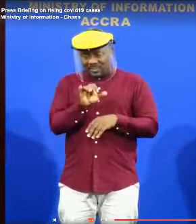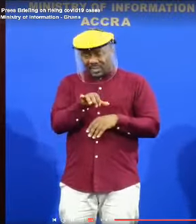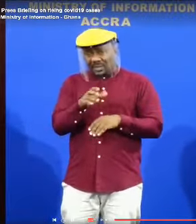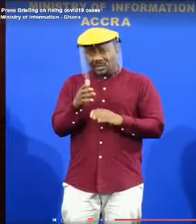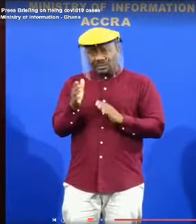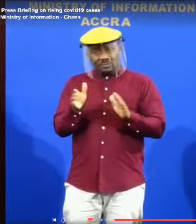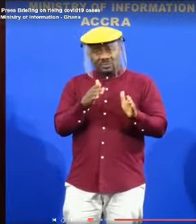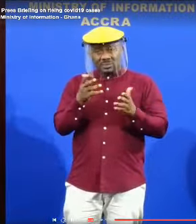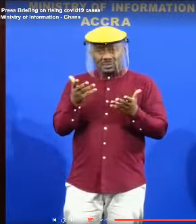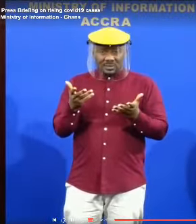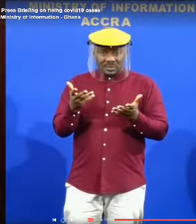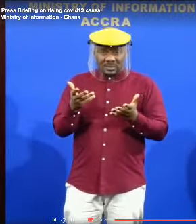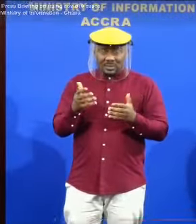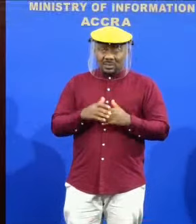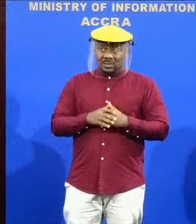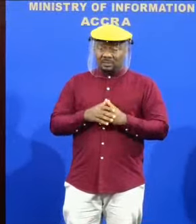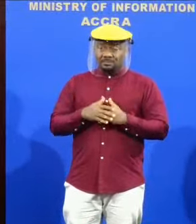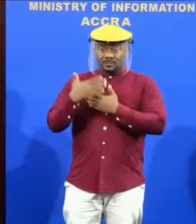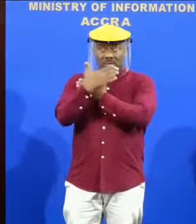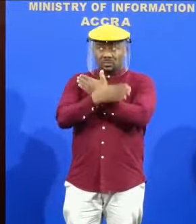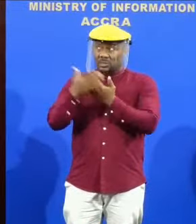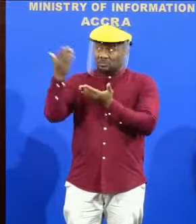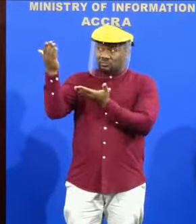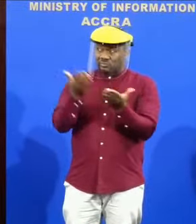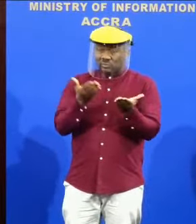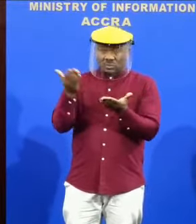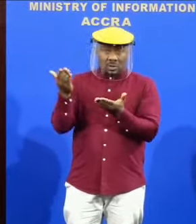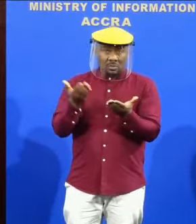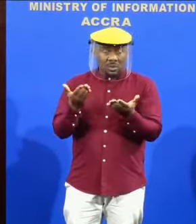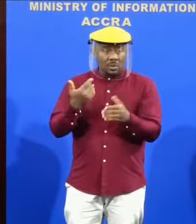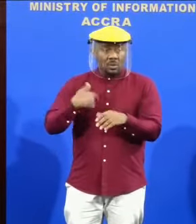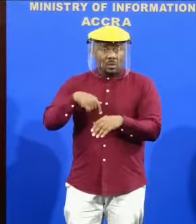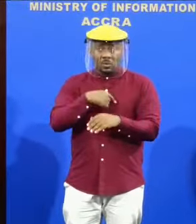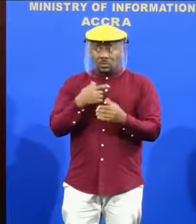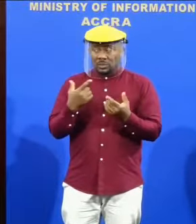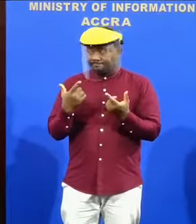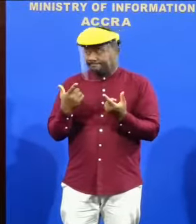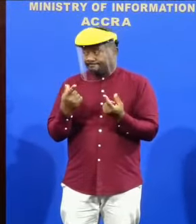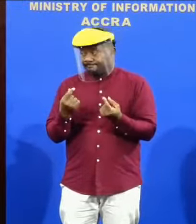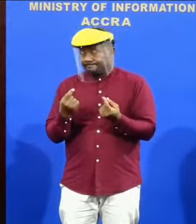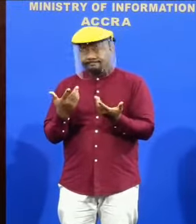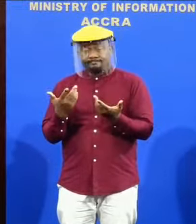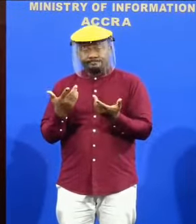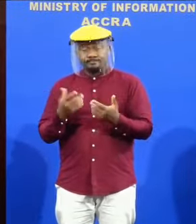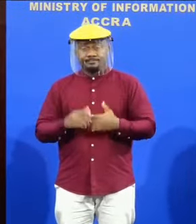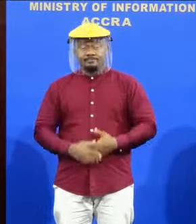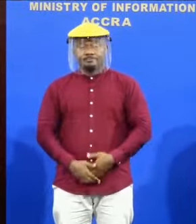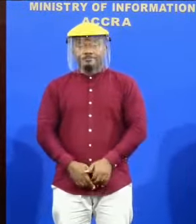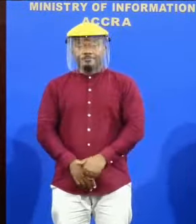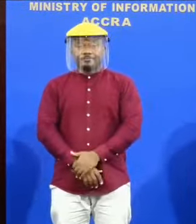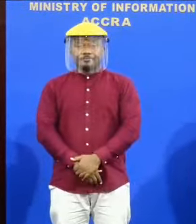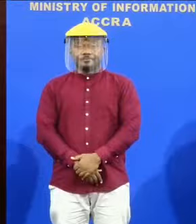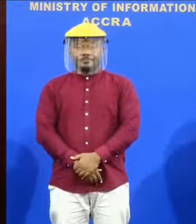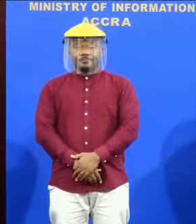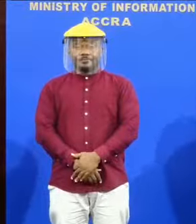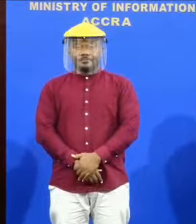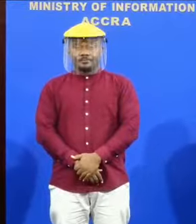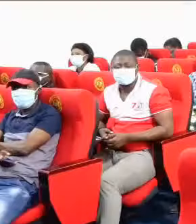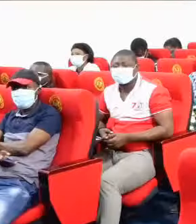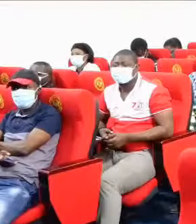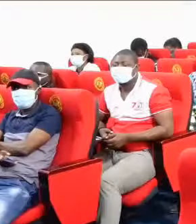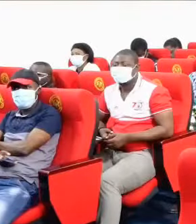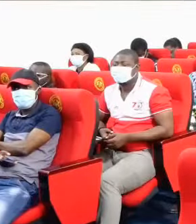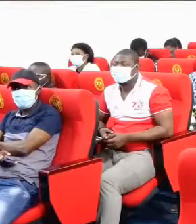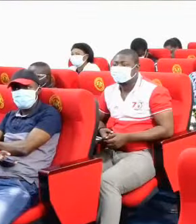of our response, which is dealing with the importation of spread and the things that we do to ensure that is not happening?